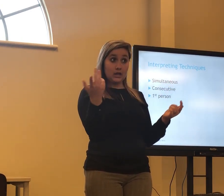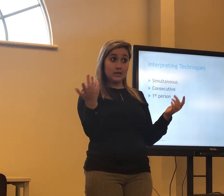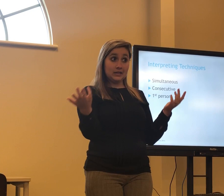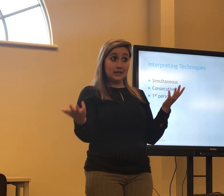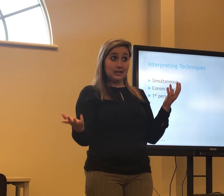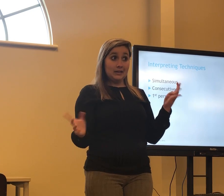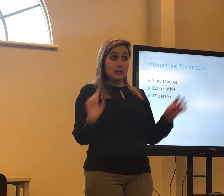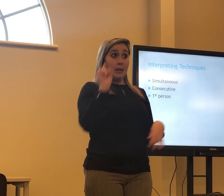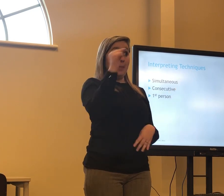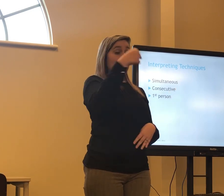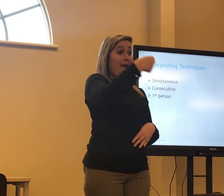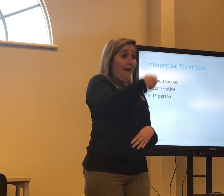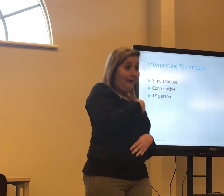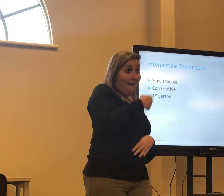You moved, I caught you, sorry.